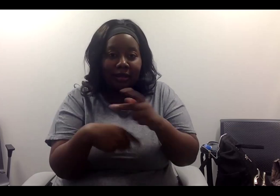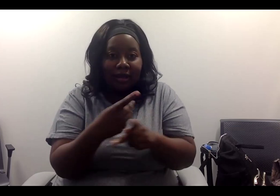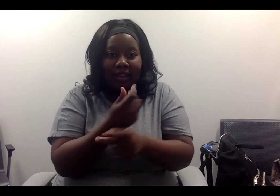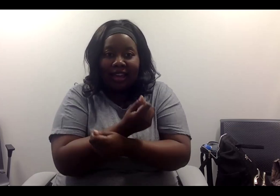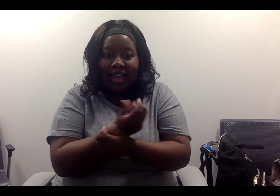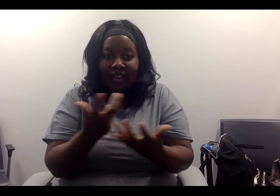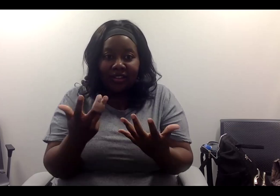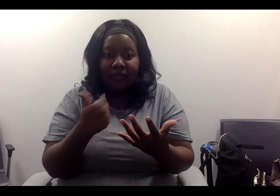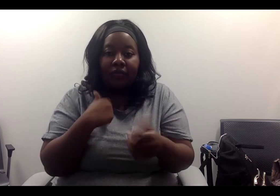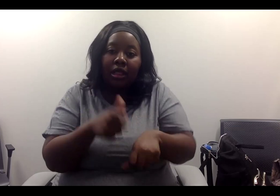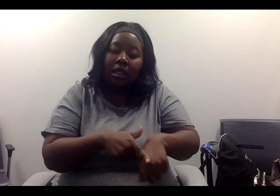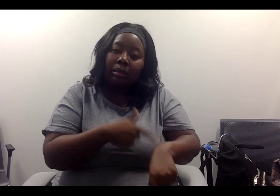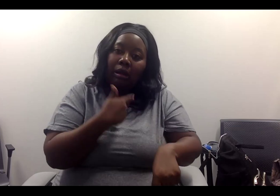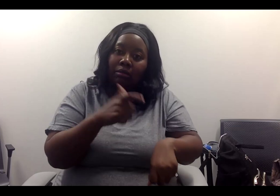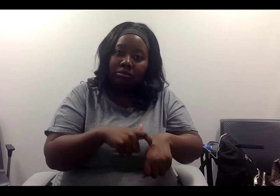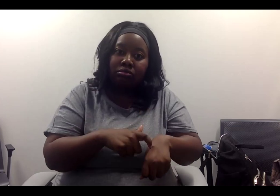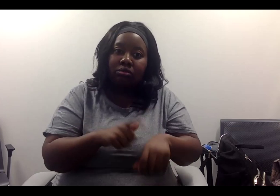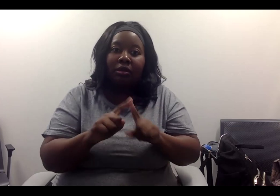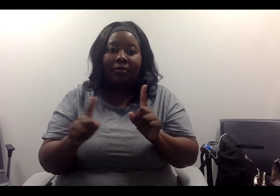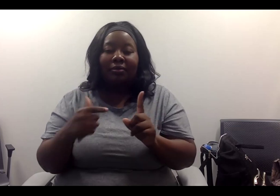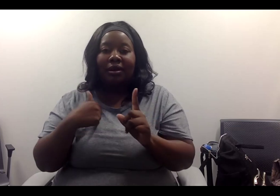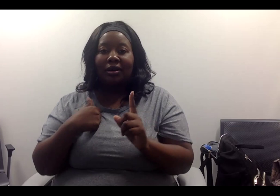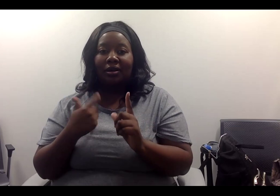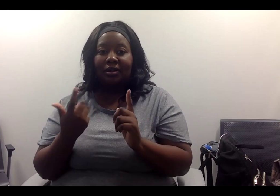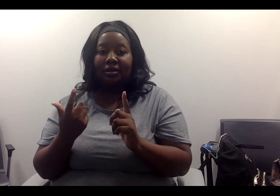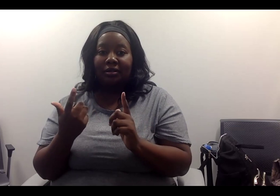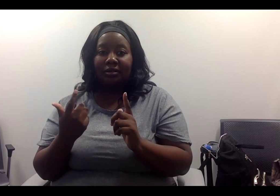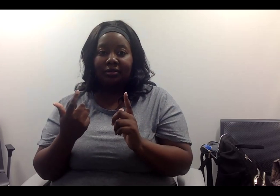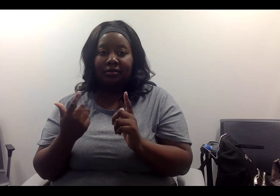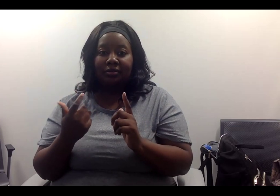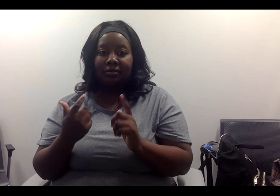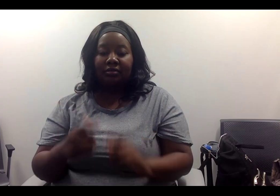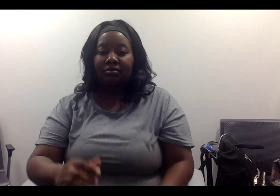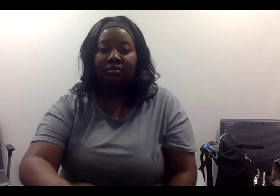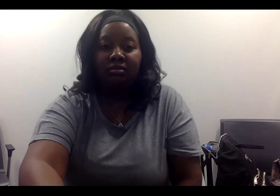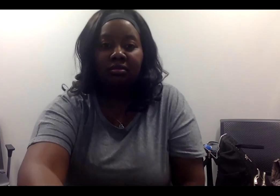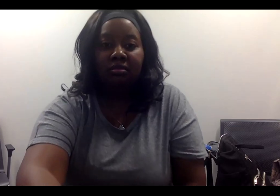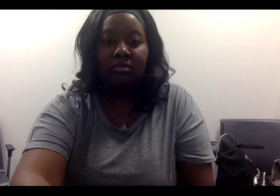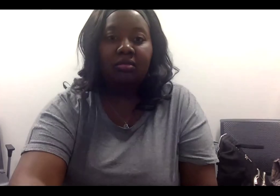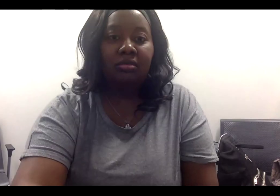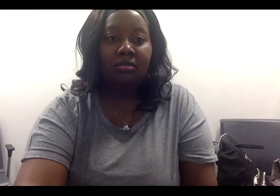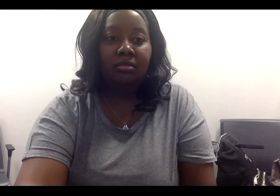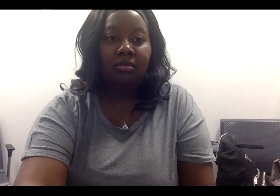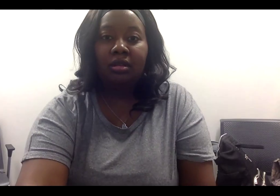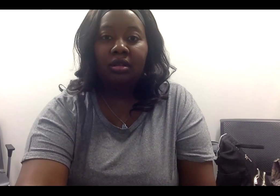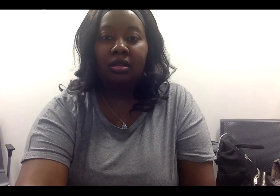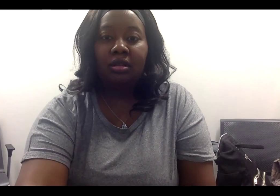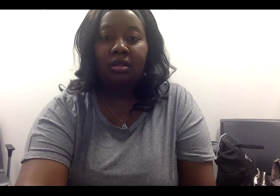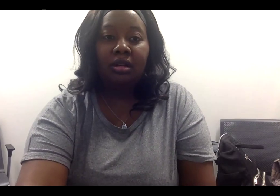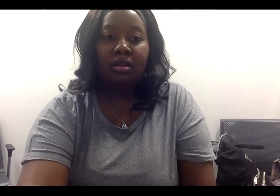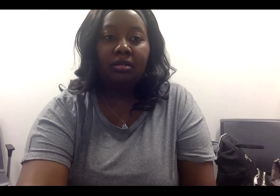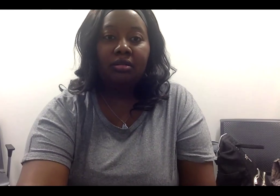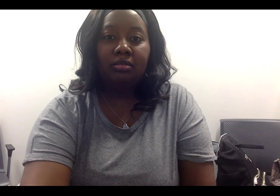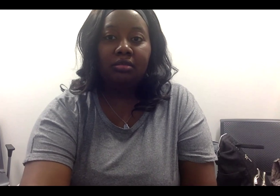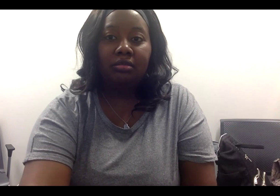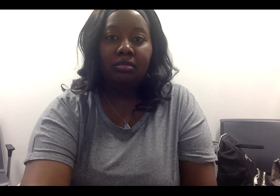everything for a fairly long time. Okay, for a saucier, what I'll call fine dining version, we would do everything exactly the same, except we would cook